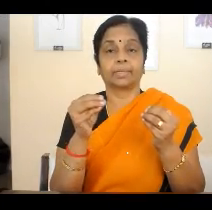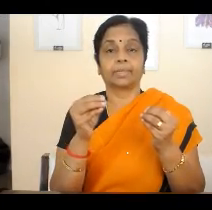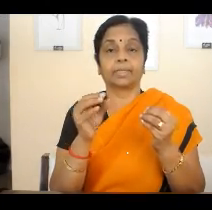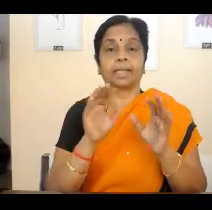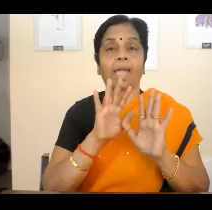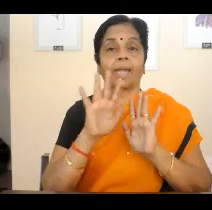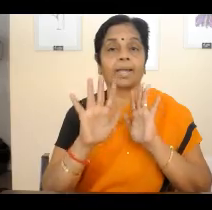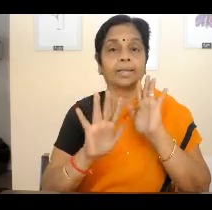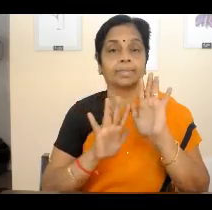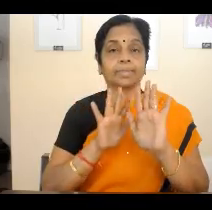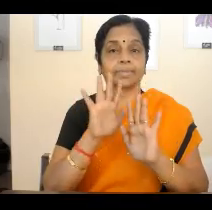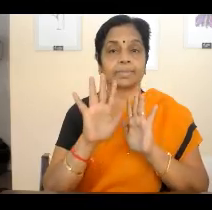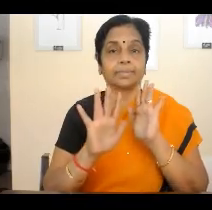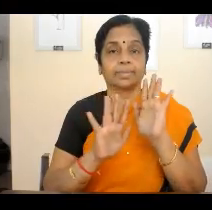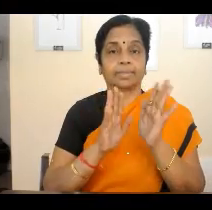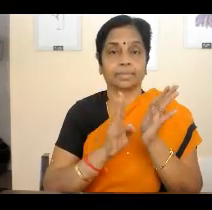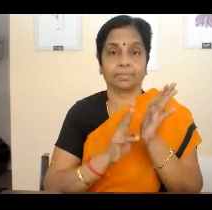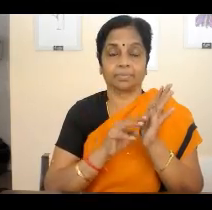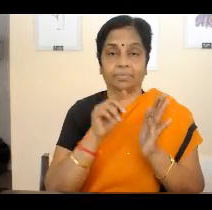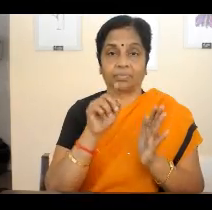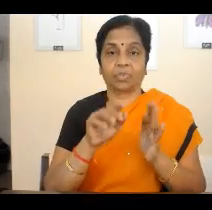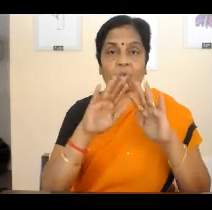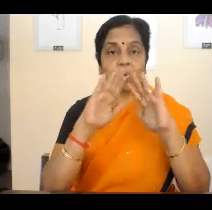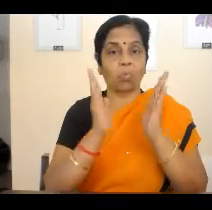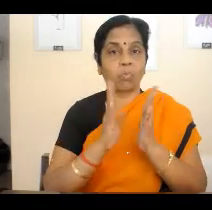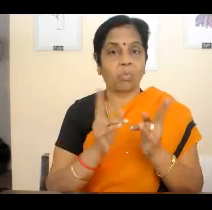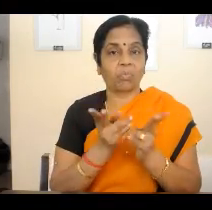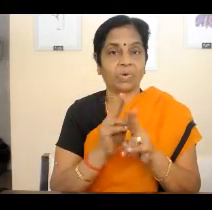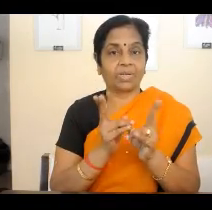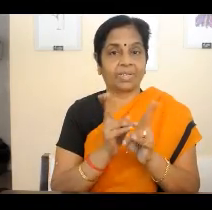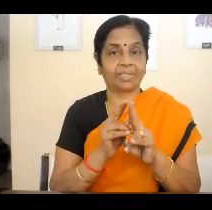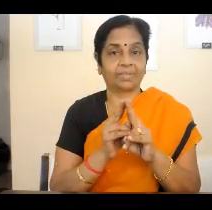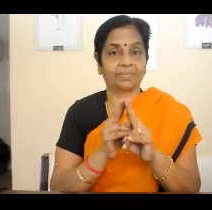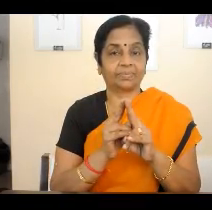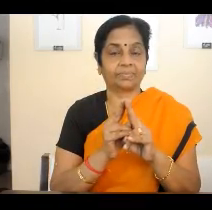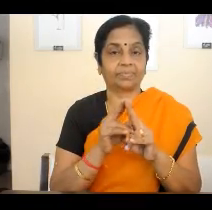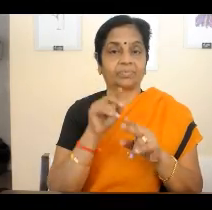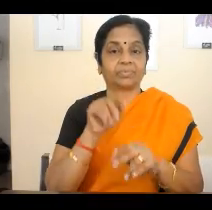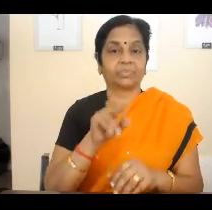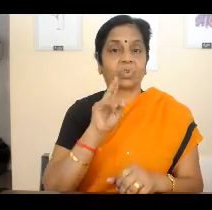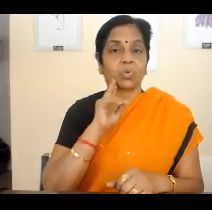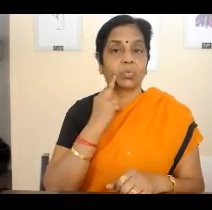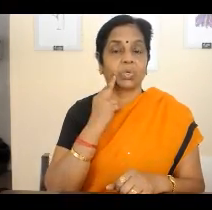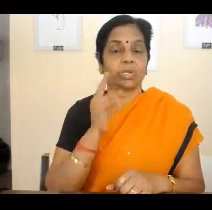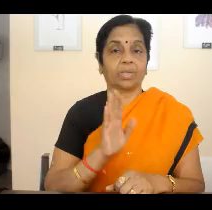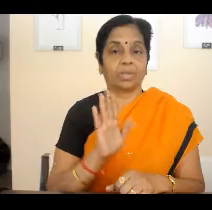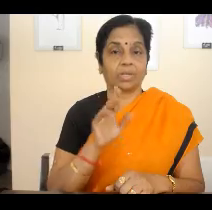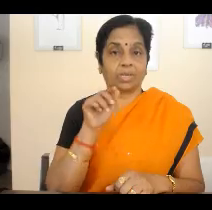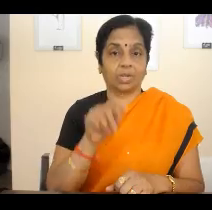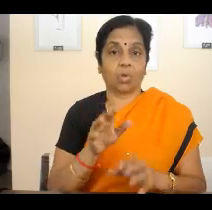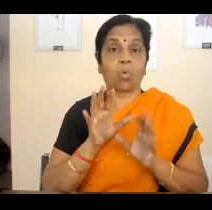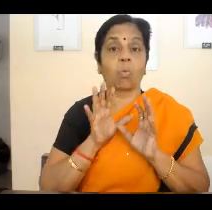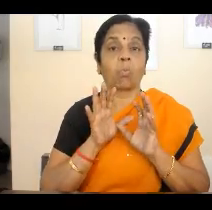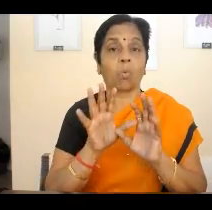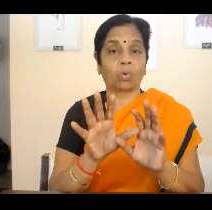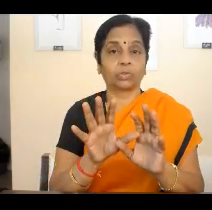adjustments and modification which does not impose